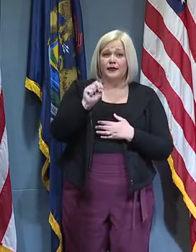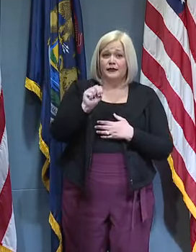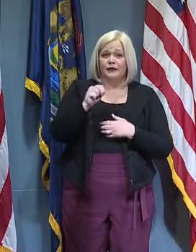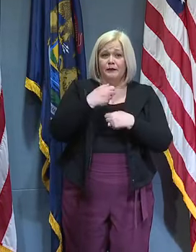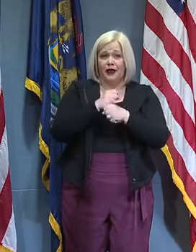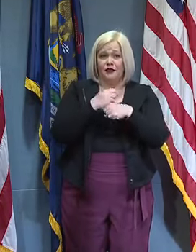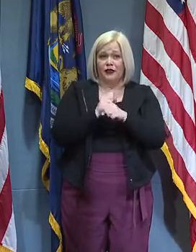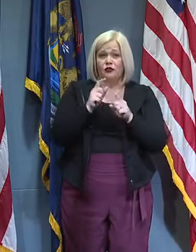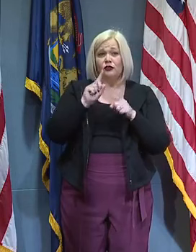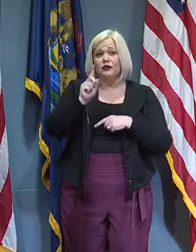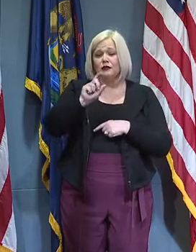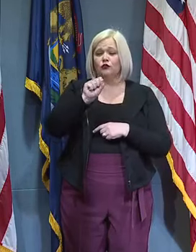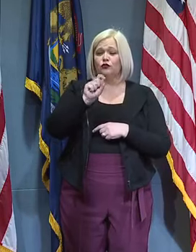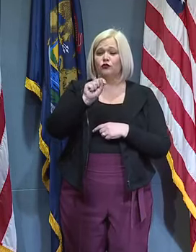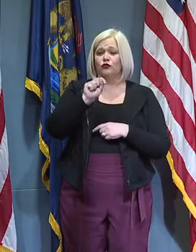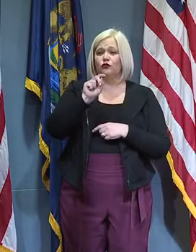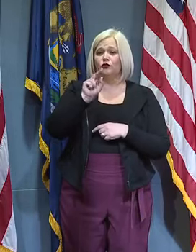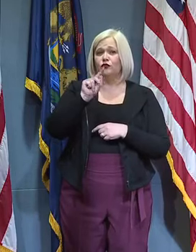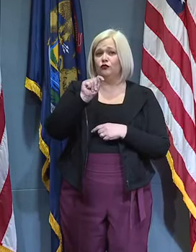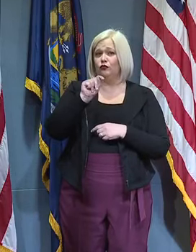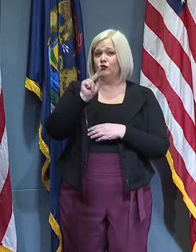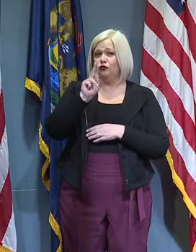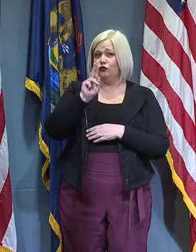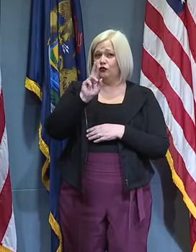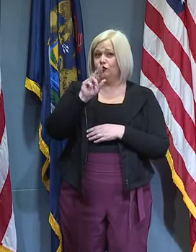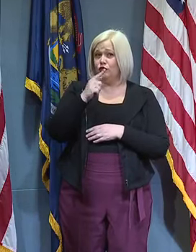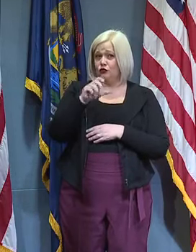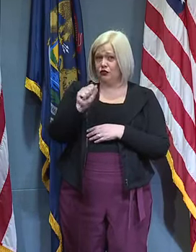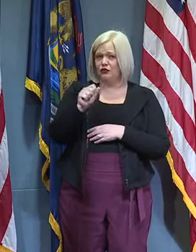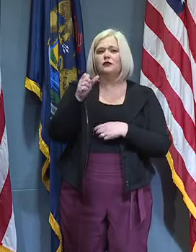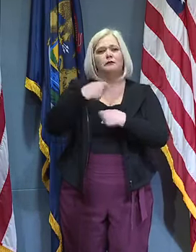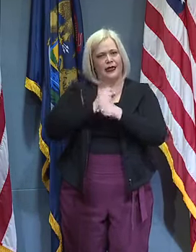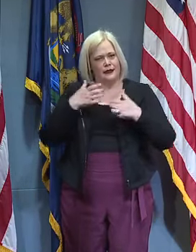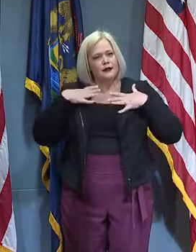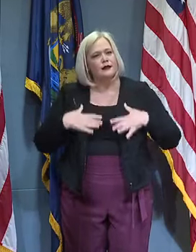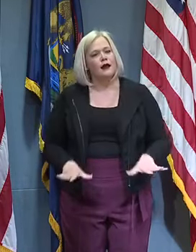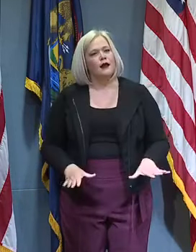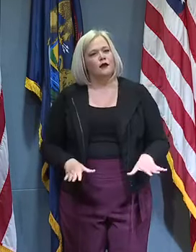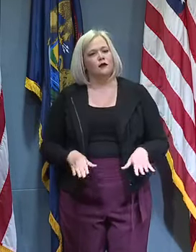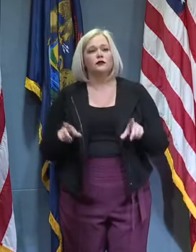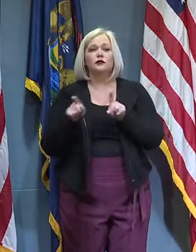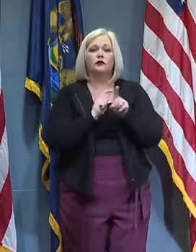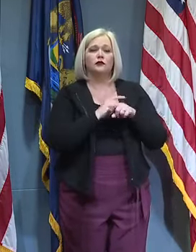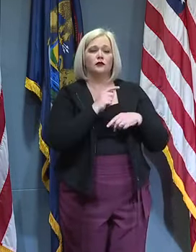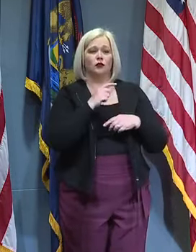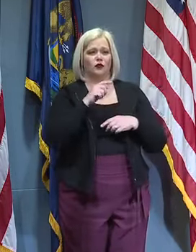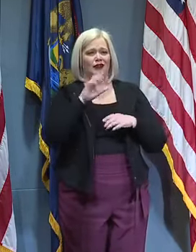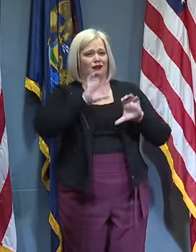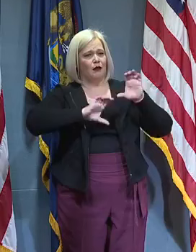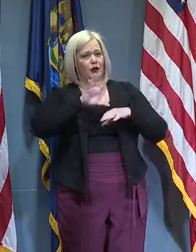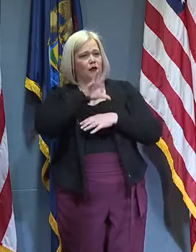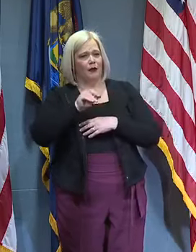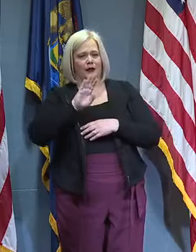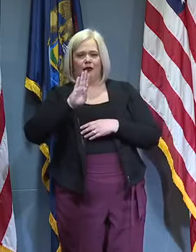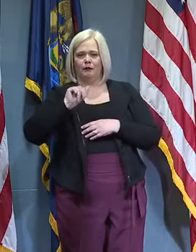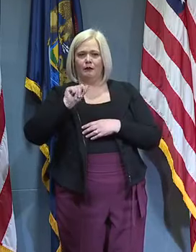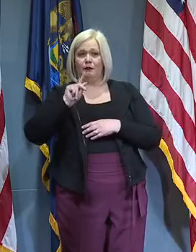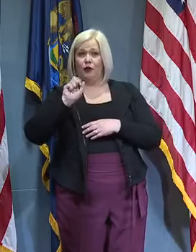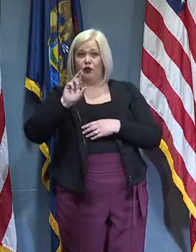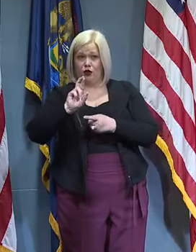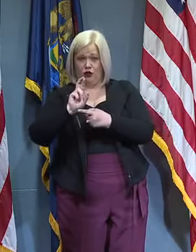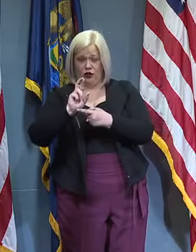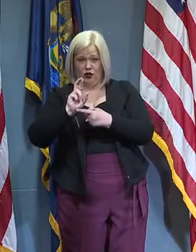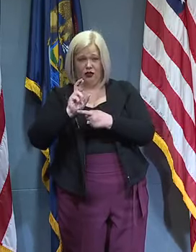Michigan, is making isolation gowns. I also want to thank Vacher Chemical Corporation for their donation